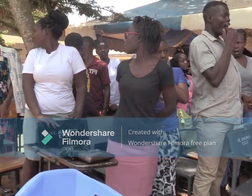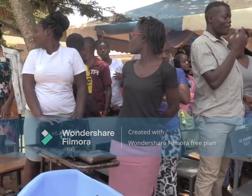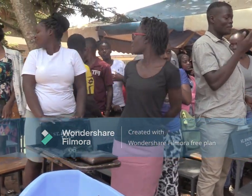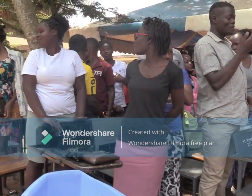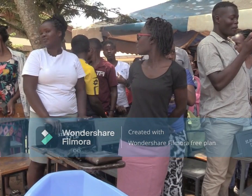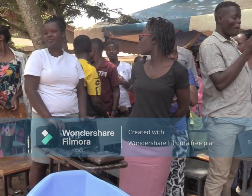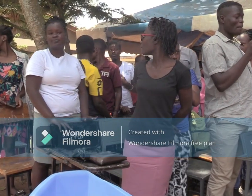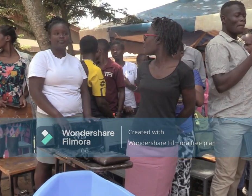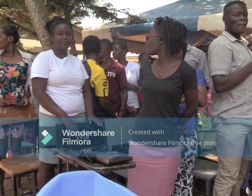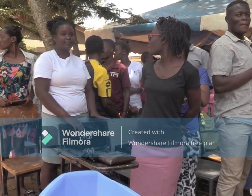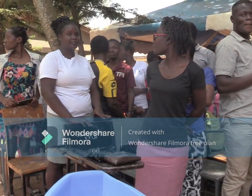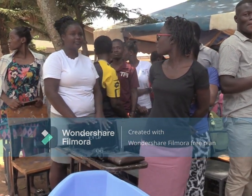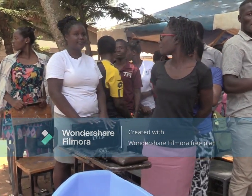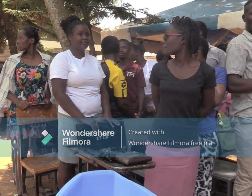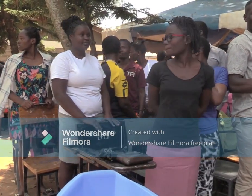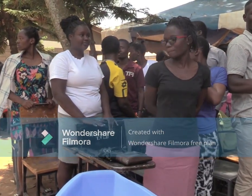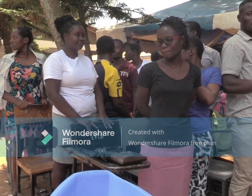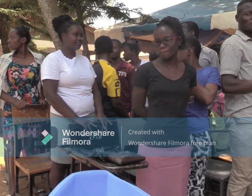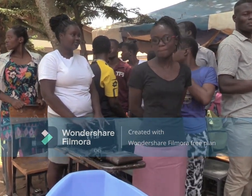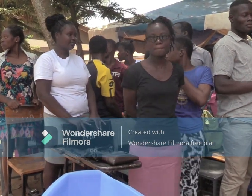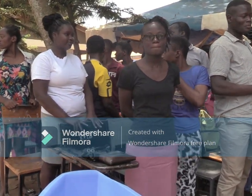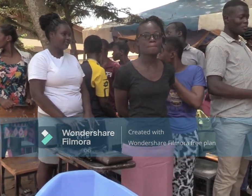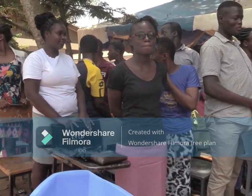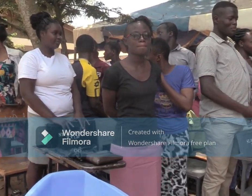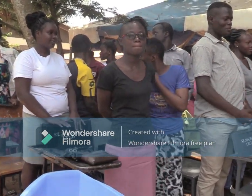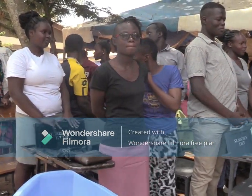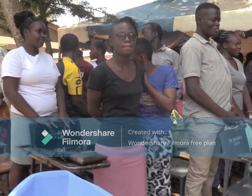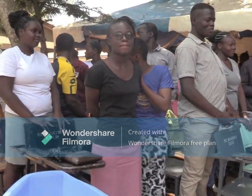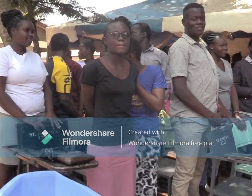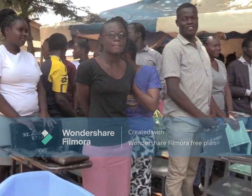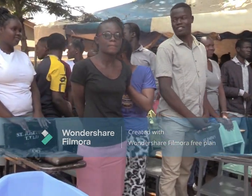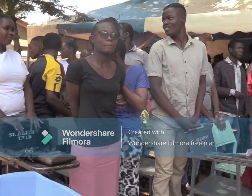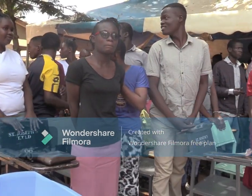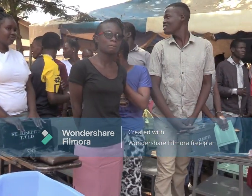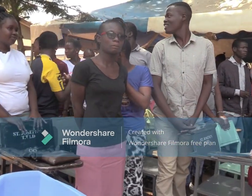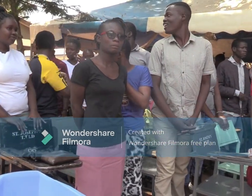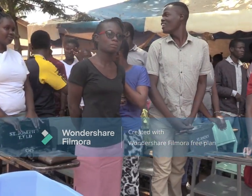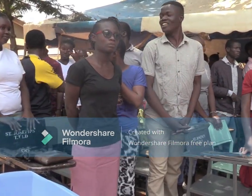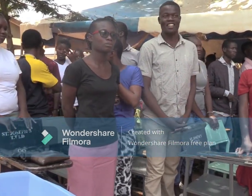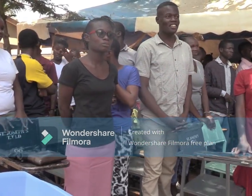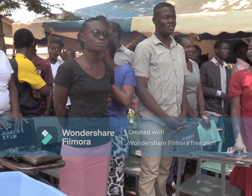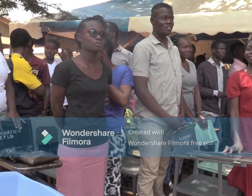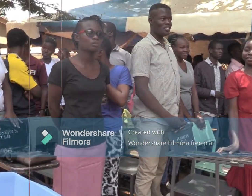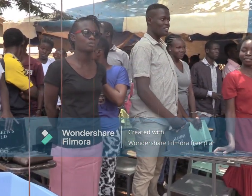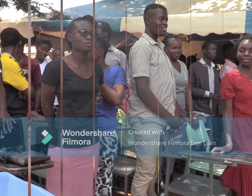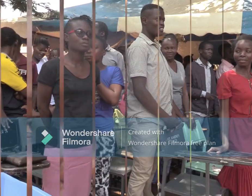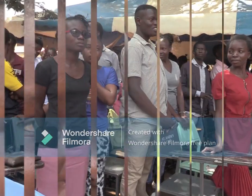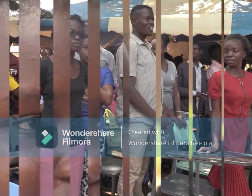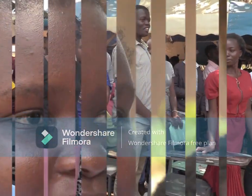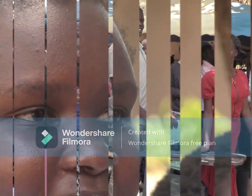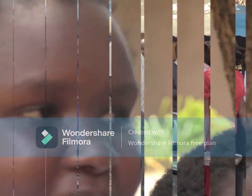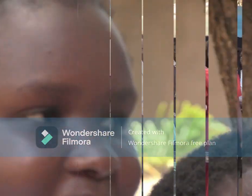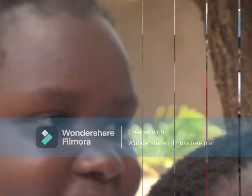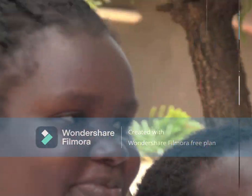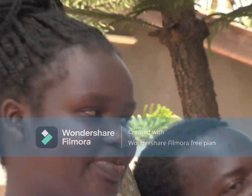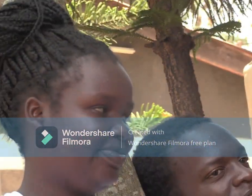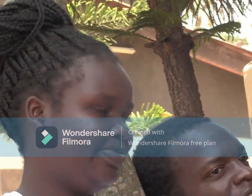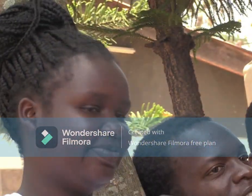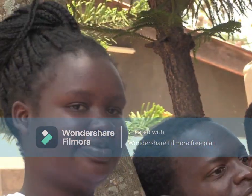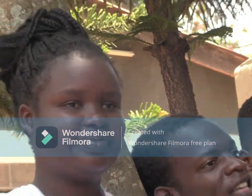activities. In such programs, we conduct drills such as what we call the silent walk, just